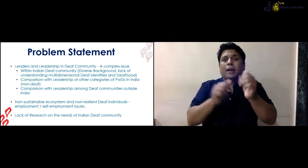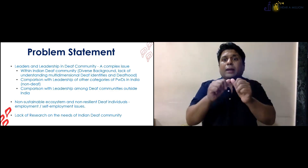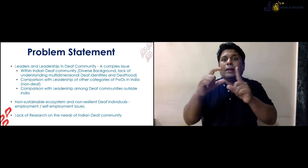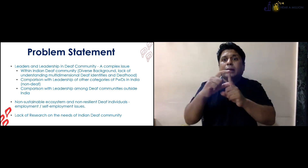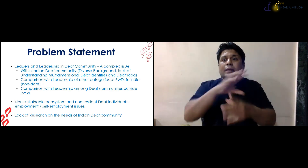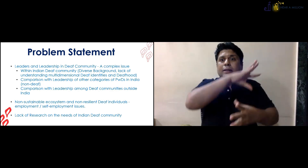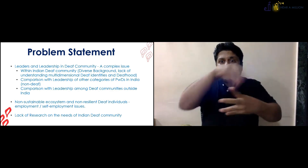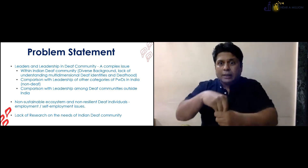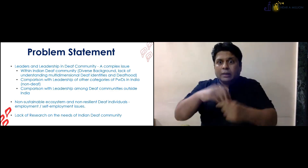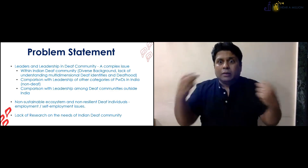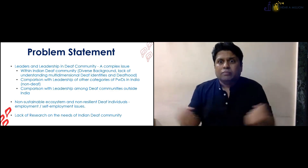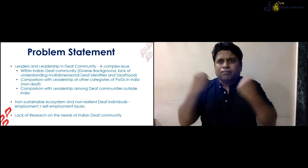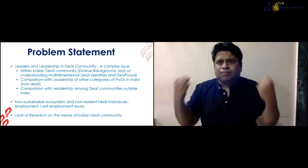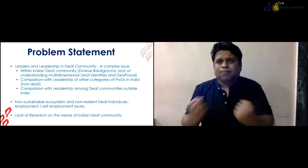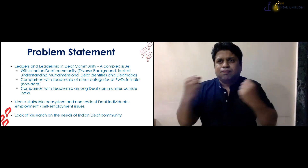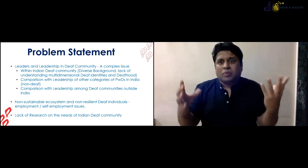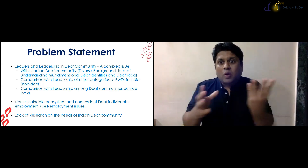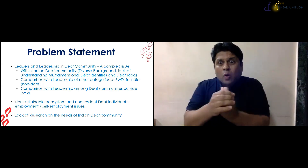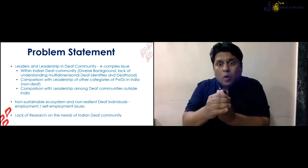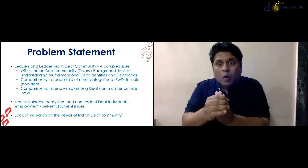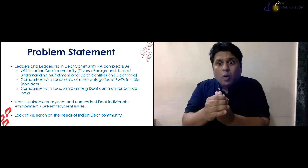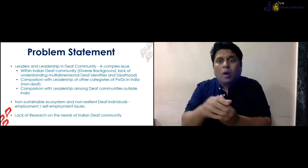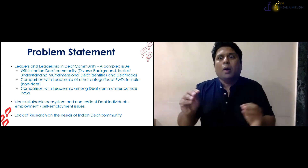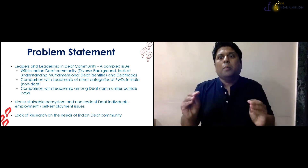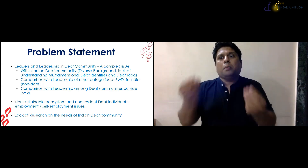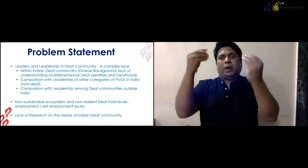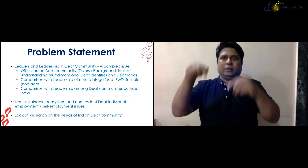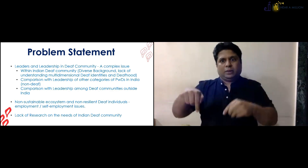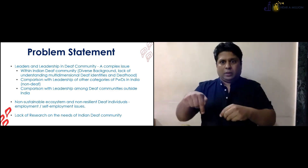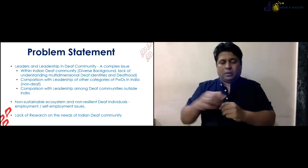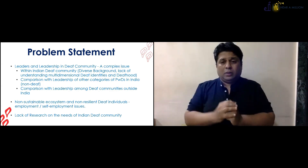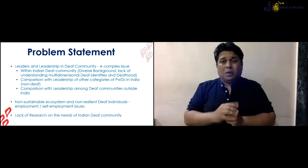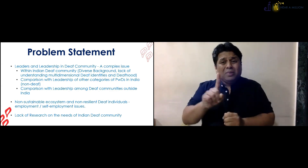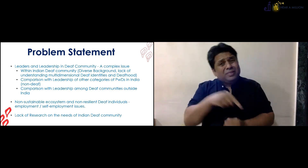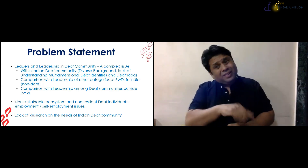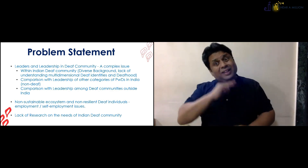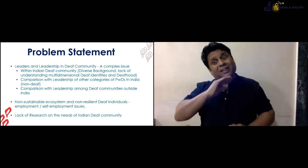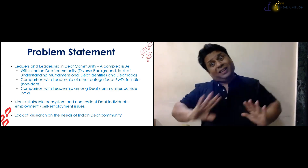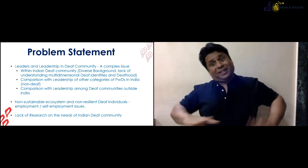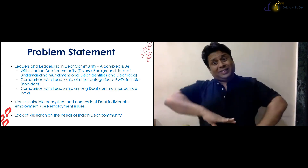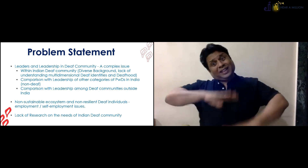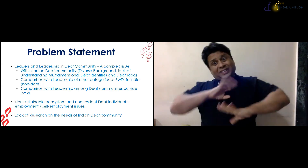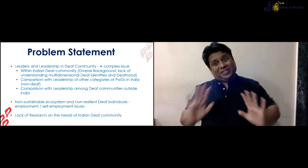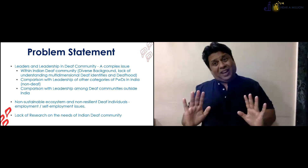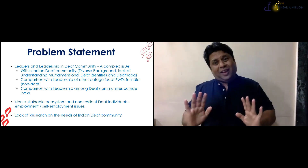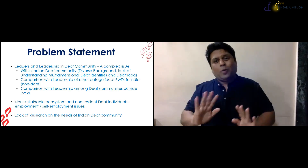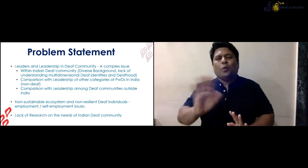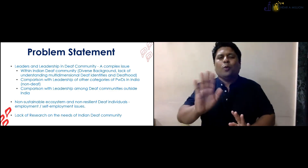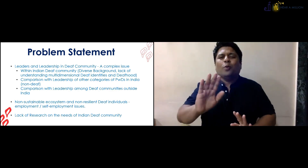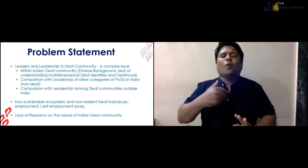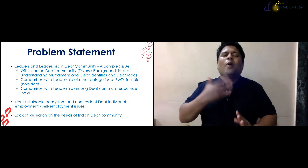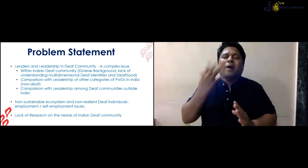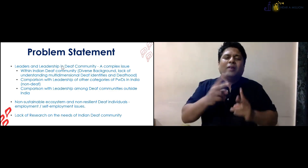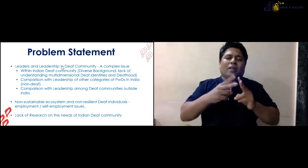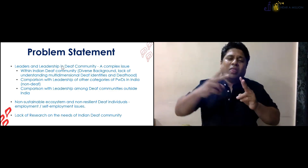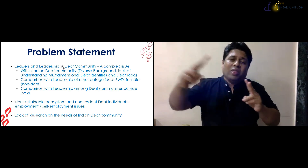has passed away, but he did lead very well, and NAD worked very hard, and they worked together, and it was better. But why do we think